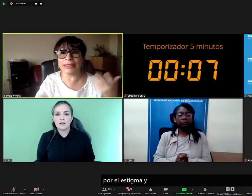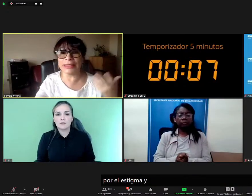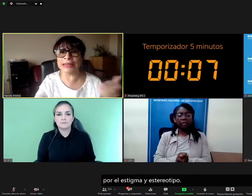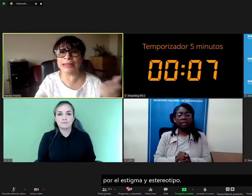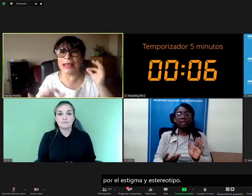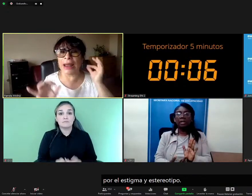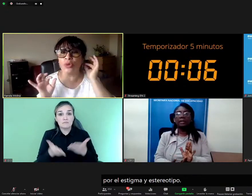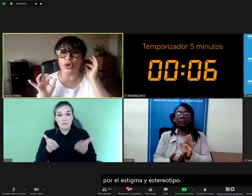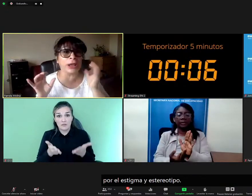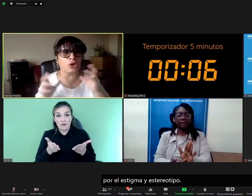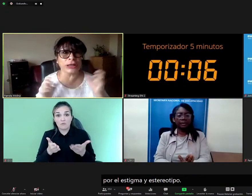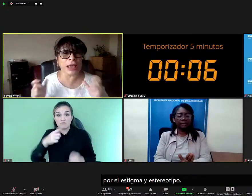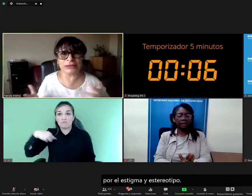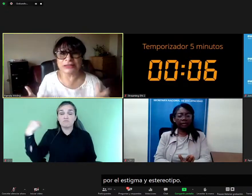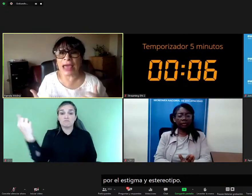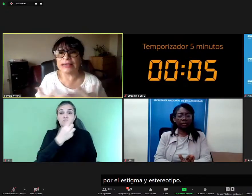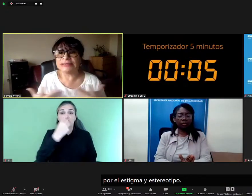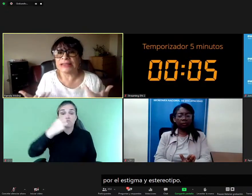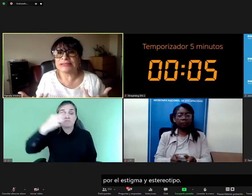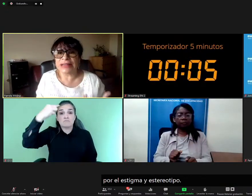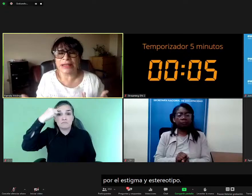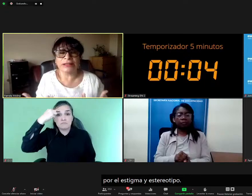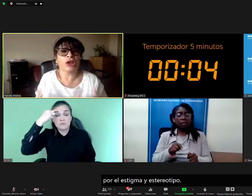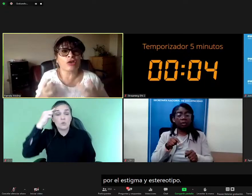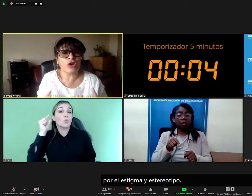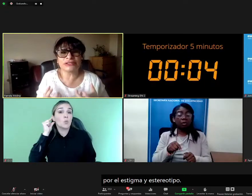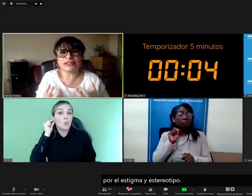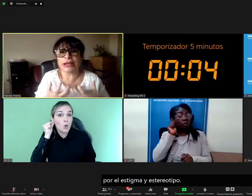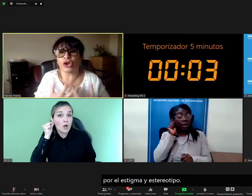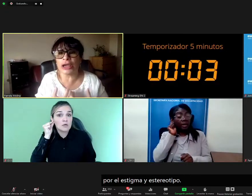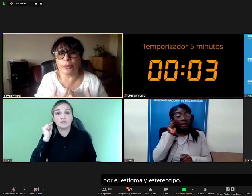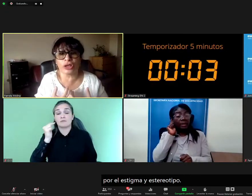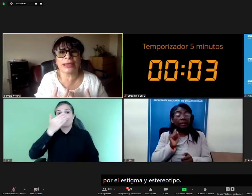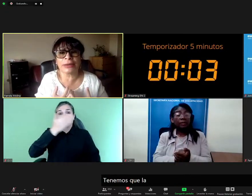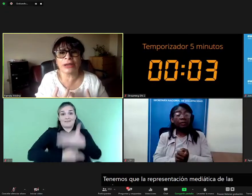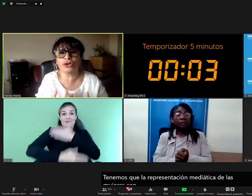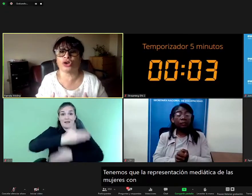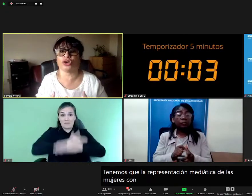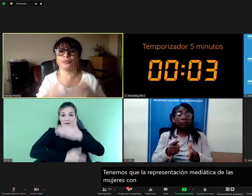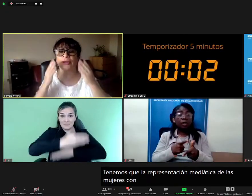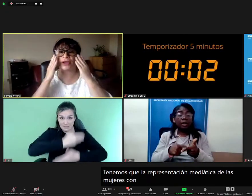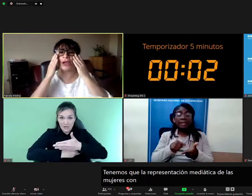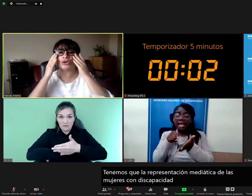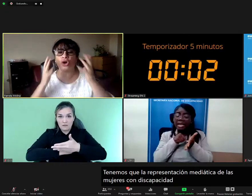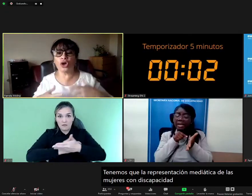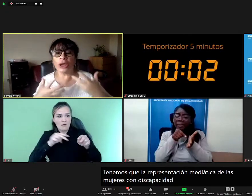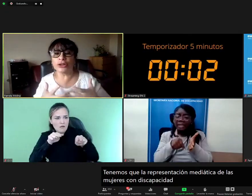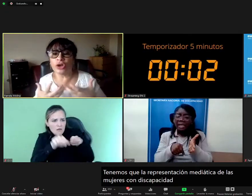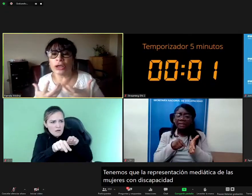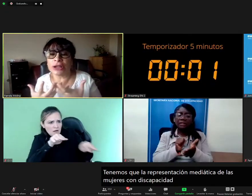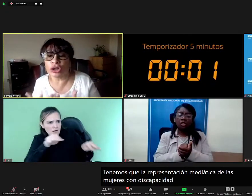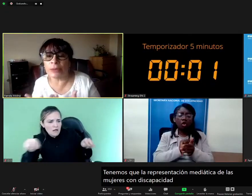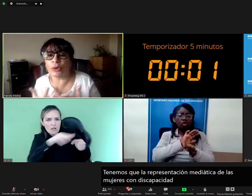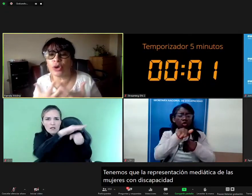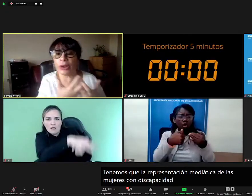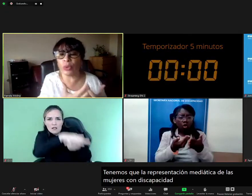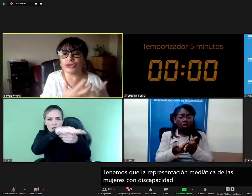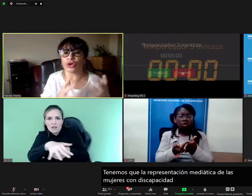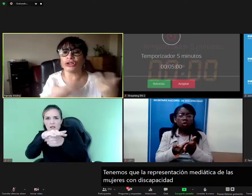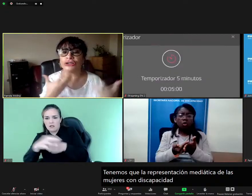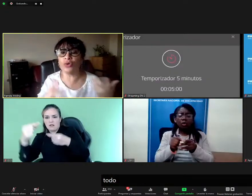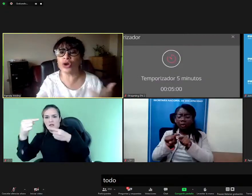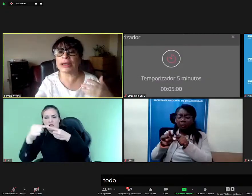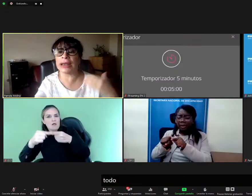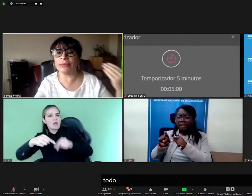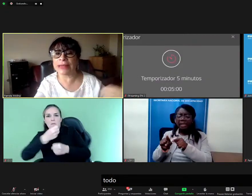so we see media as well there is no media in journalism for example of